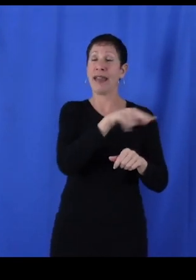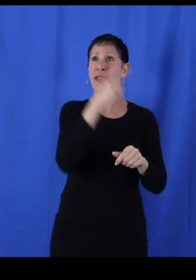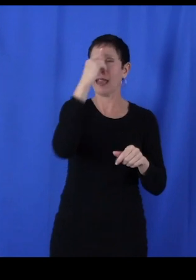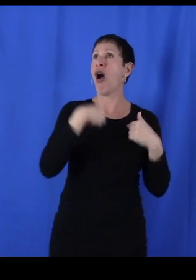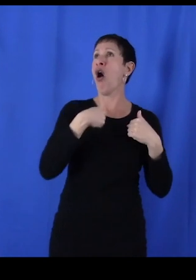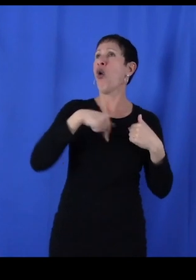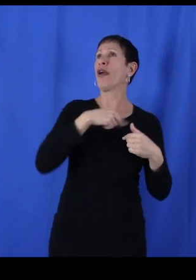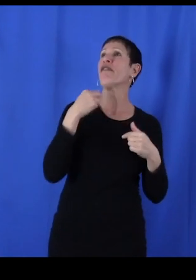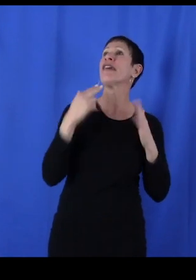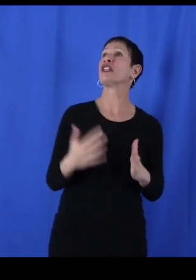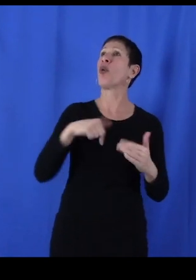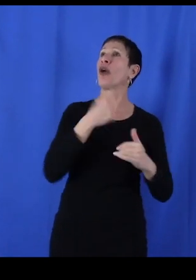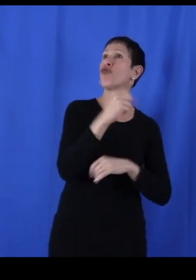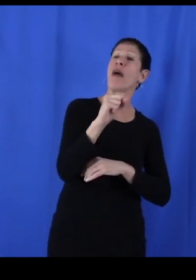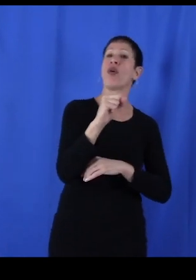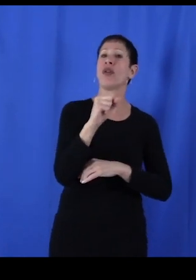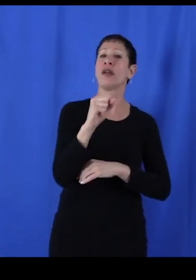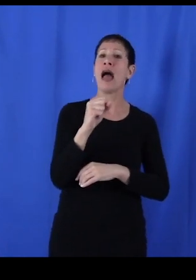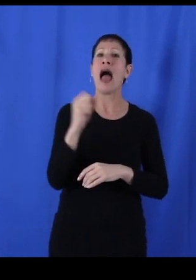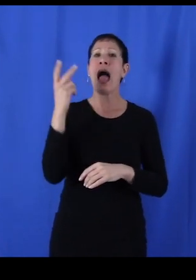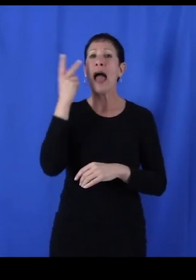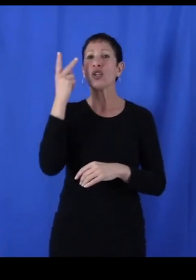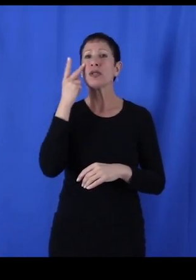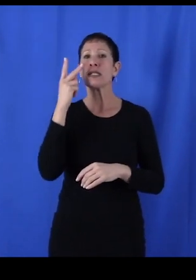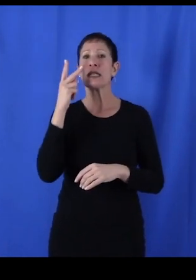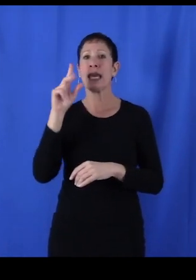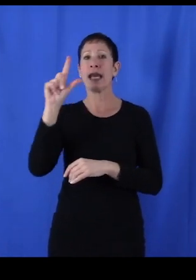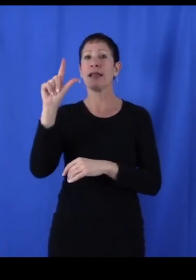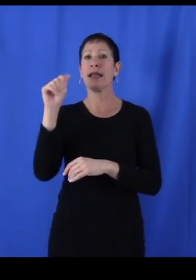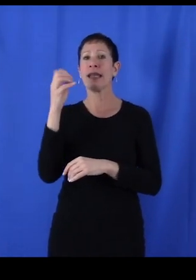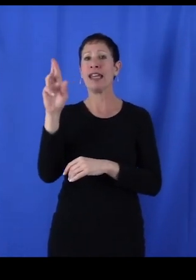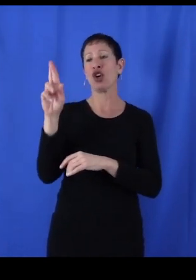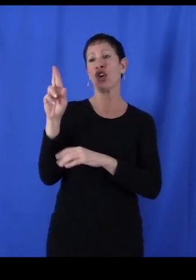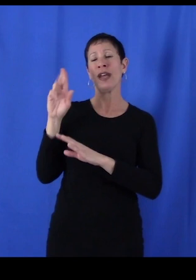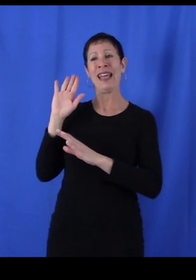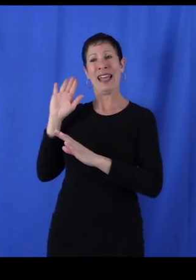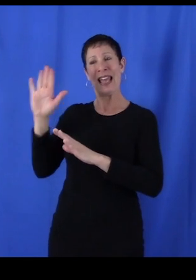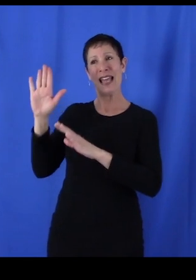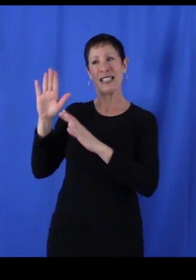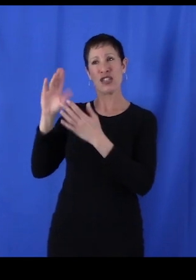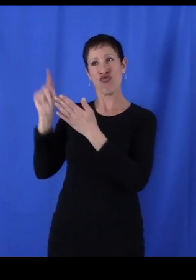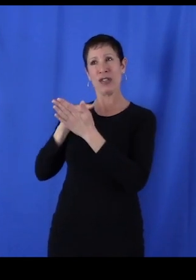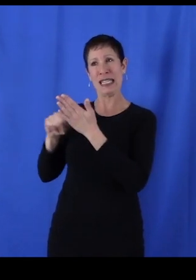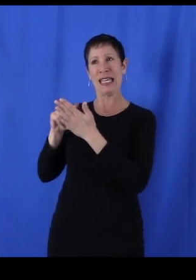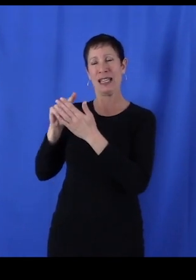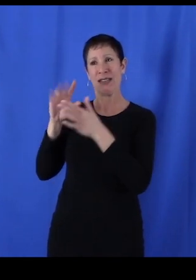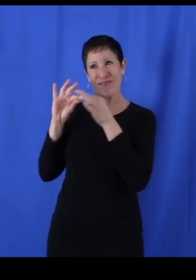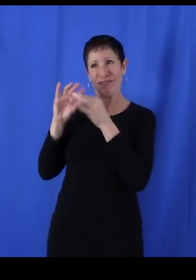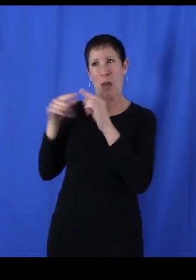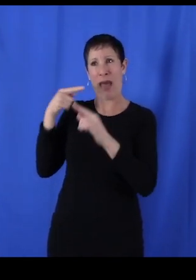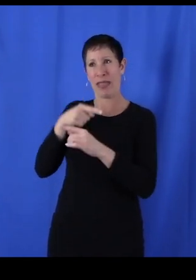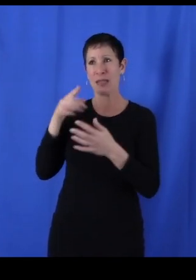valley imagines itself as victims or rebels. And here you see Jerome Lanier's really on-point critique of this.